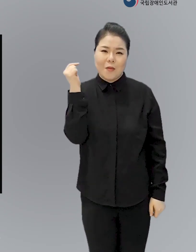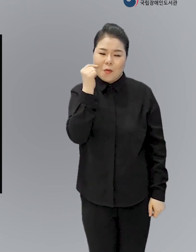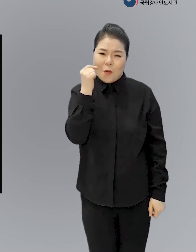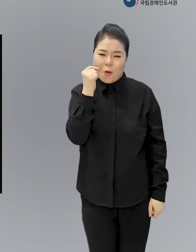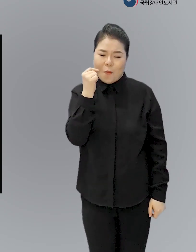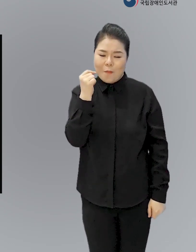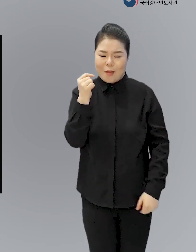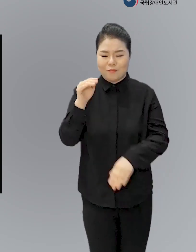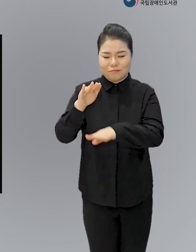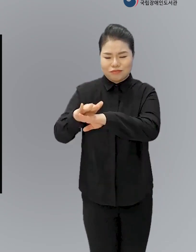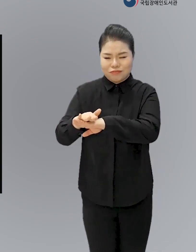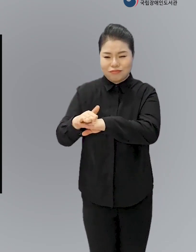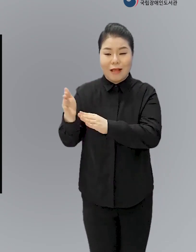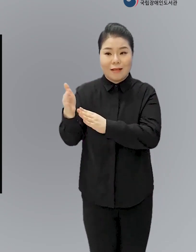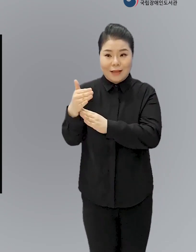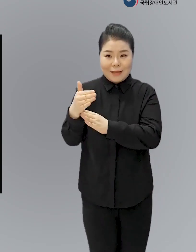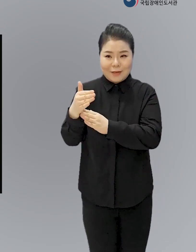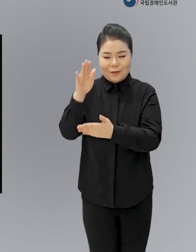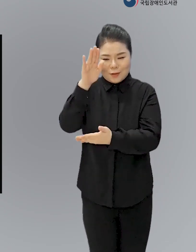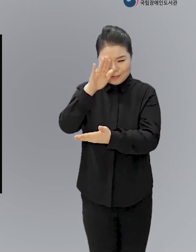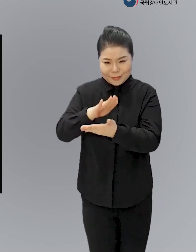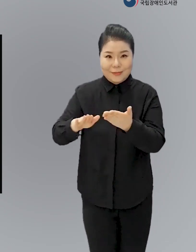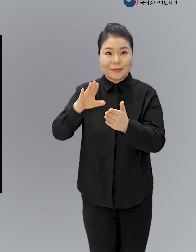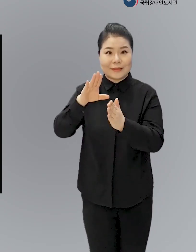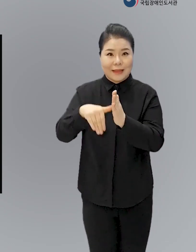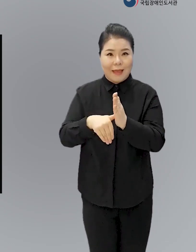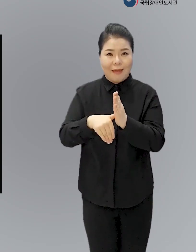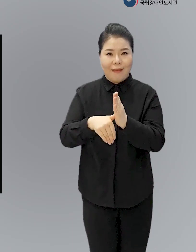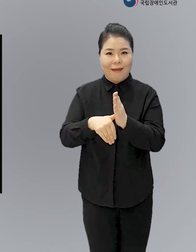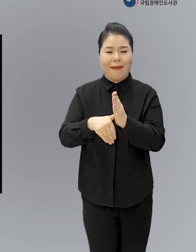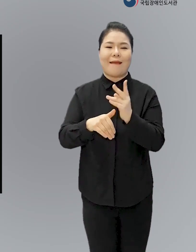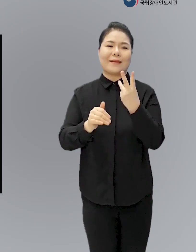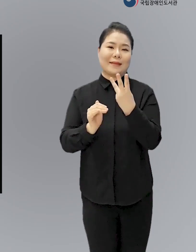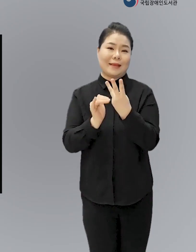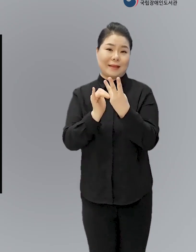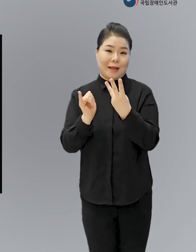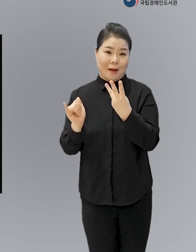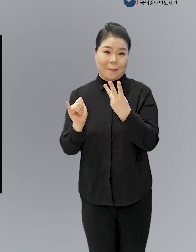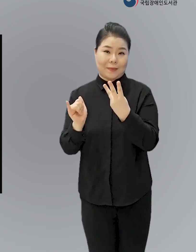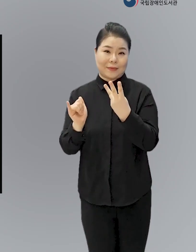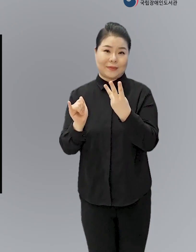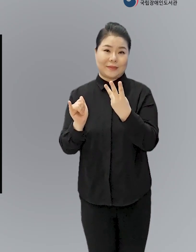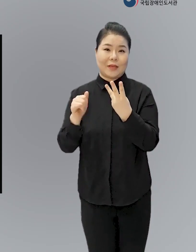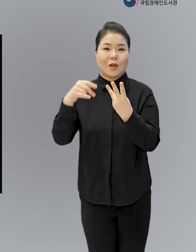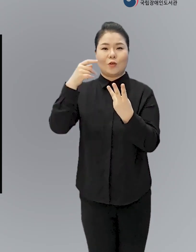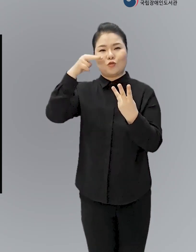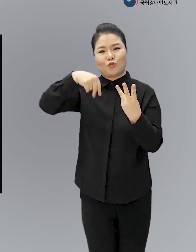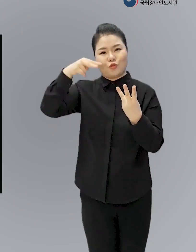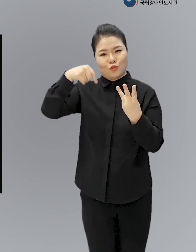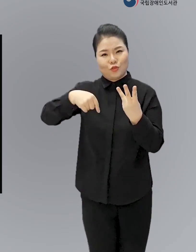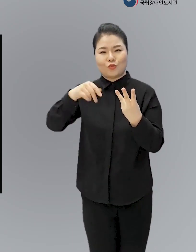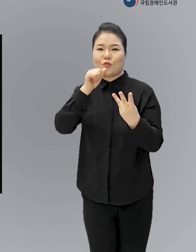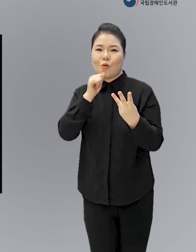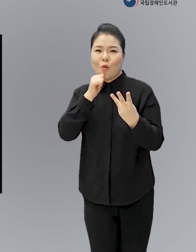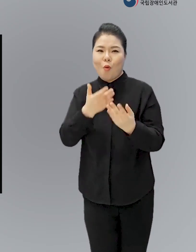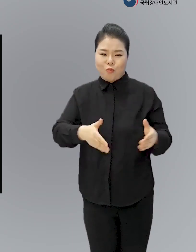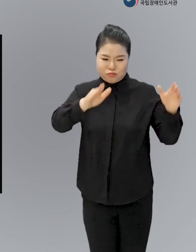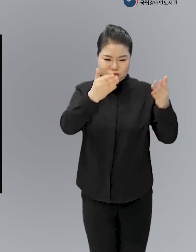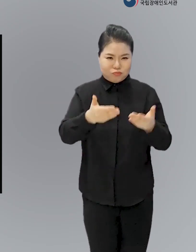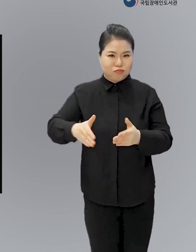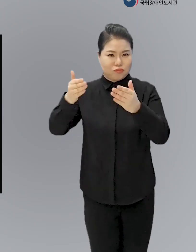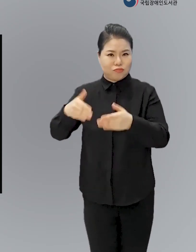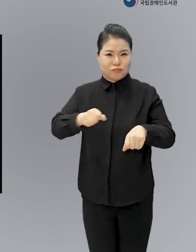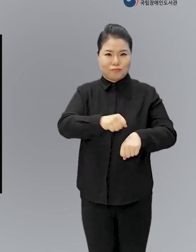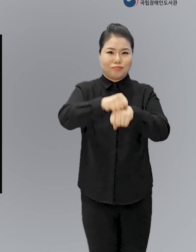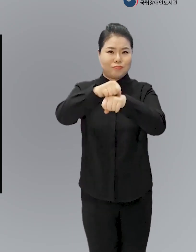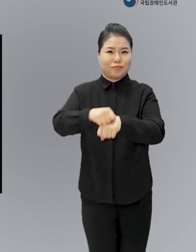him, and settled themselves to rest, stretching out in a tight cluster on the sacks of